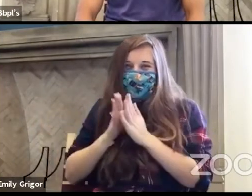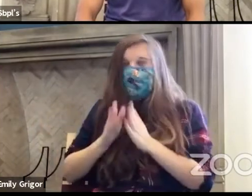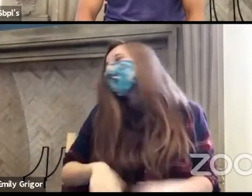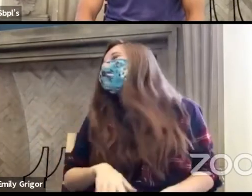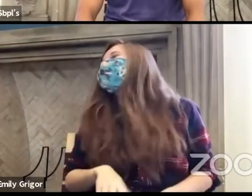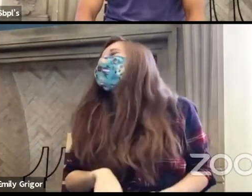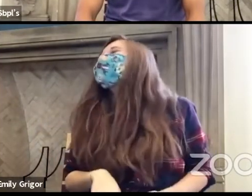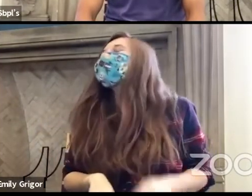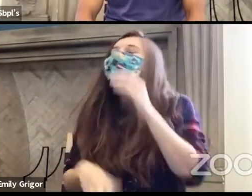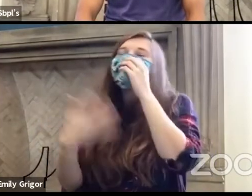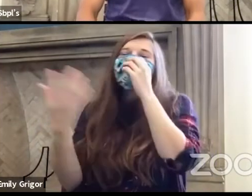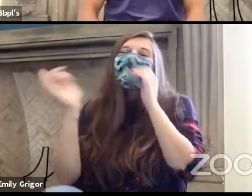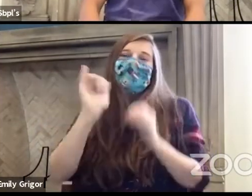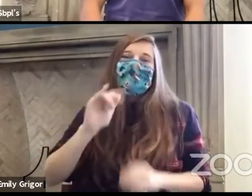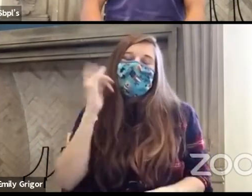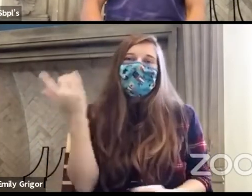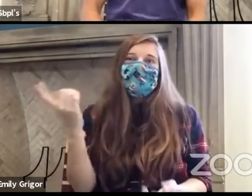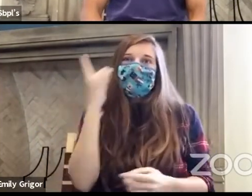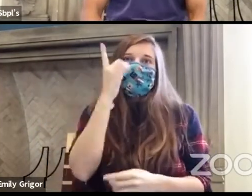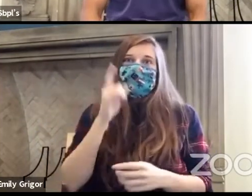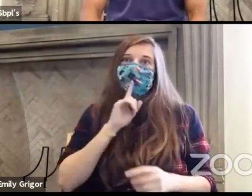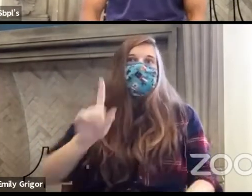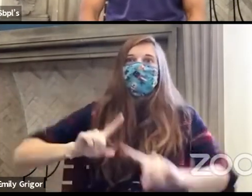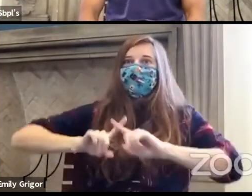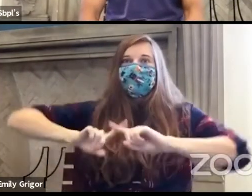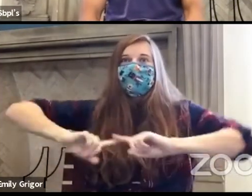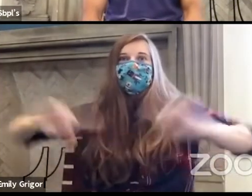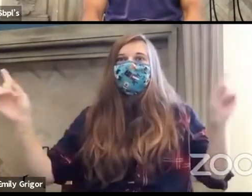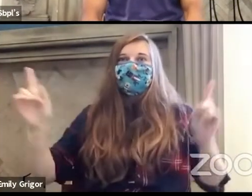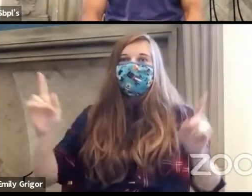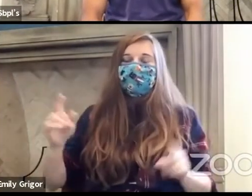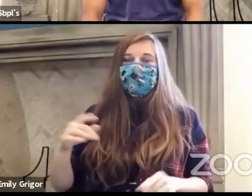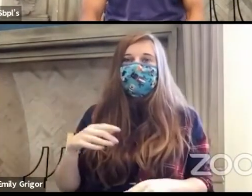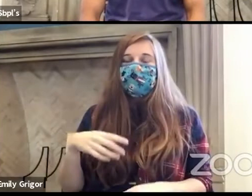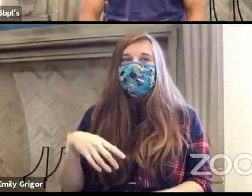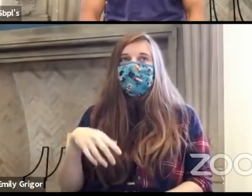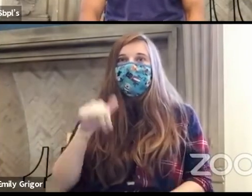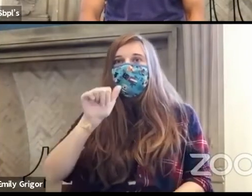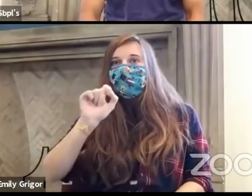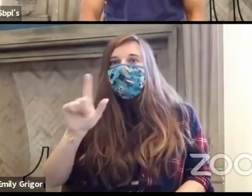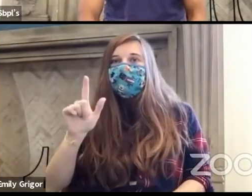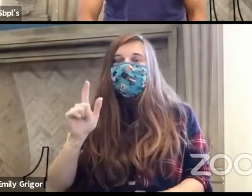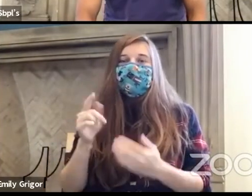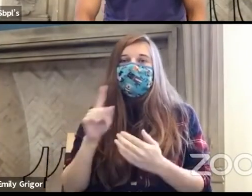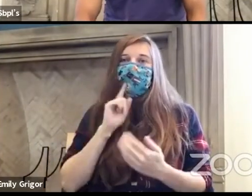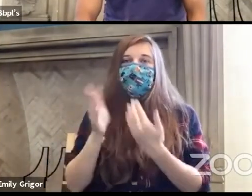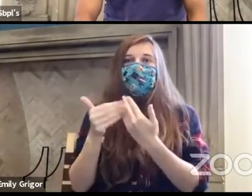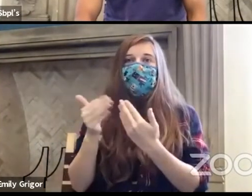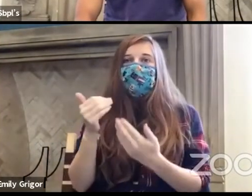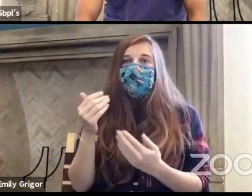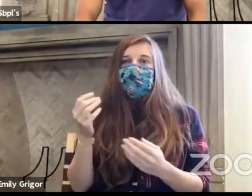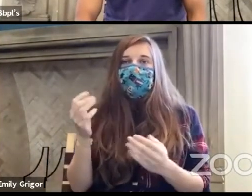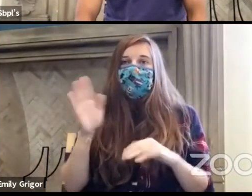Yay! So they look completely different. ASL is easier to use than